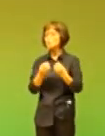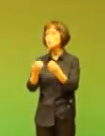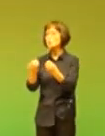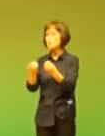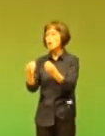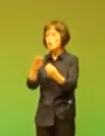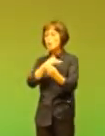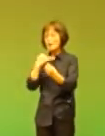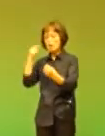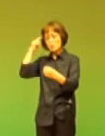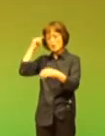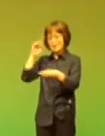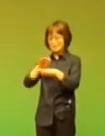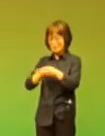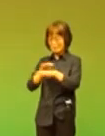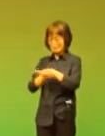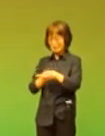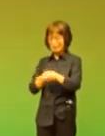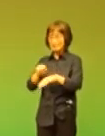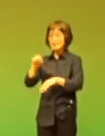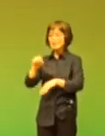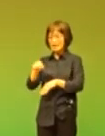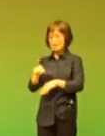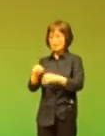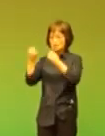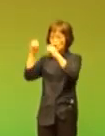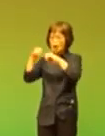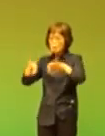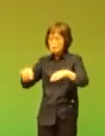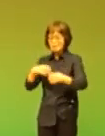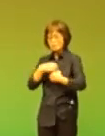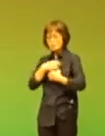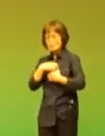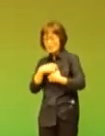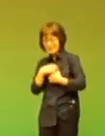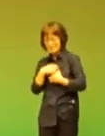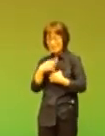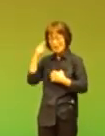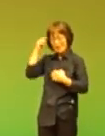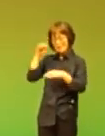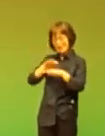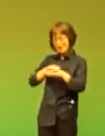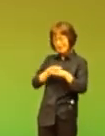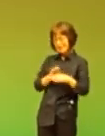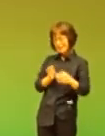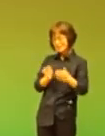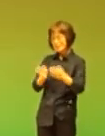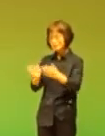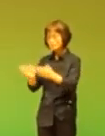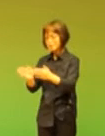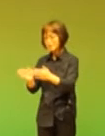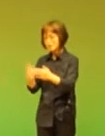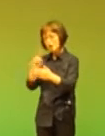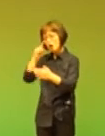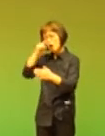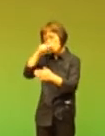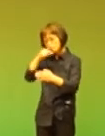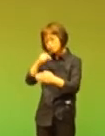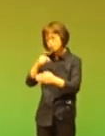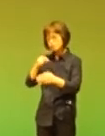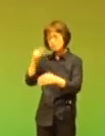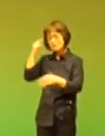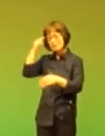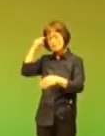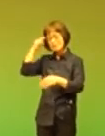unparalleled catastrophe. Einstein saw that the old ways of thinking were a trap, and people must learn